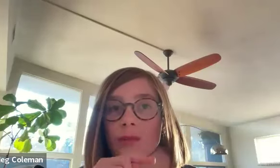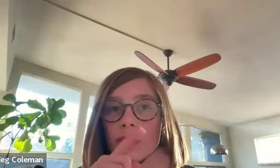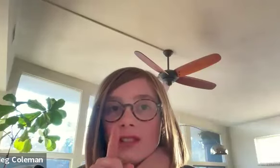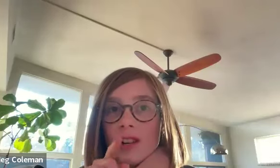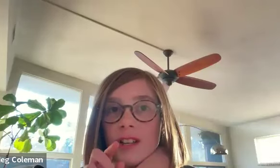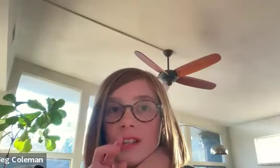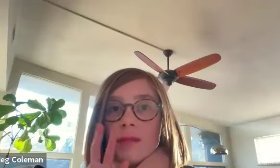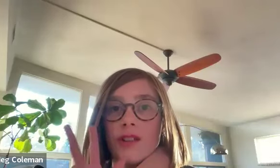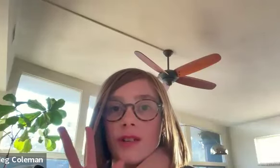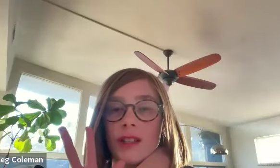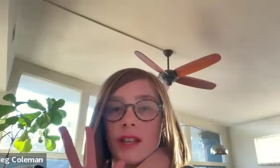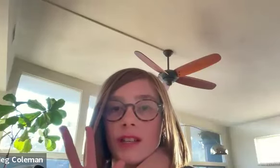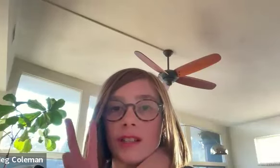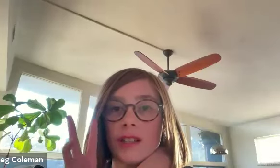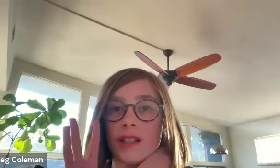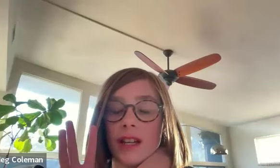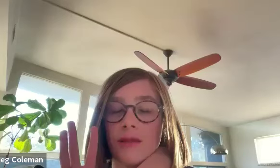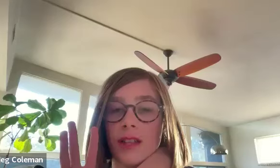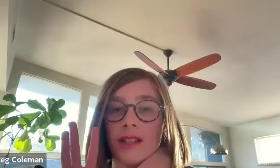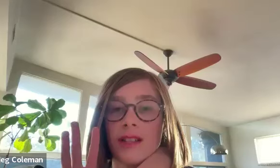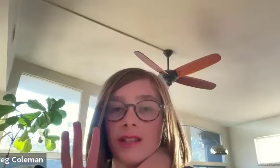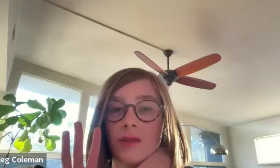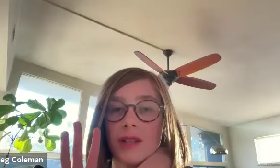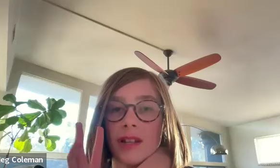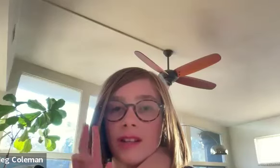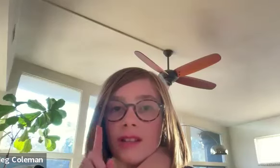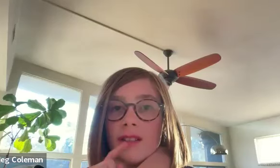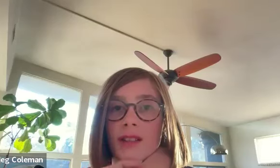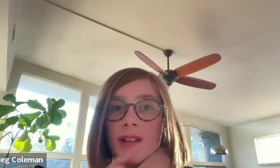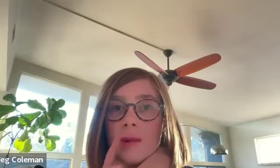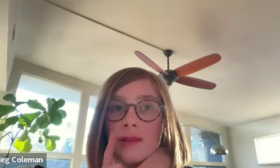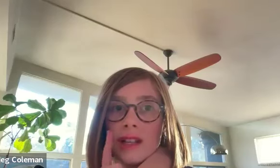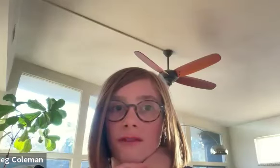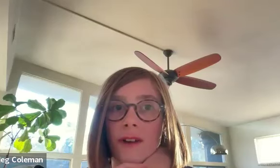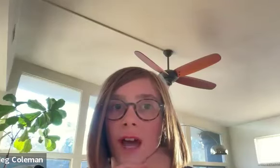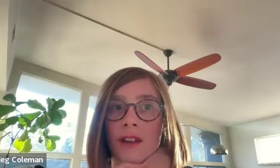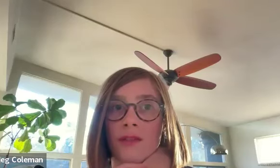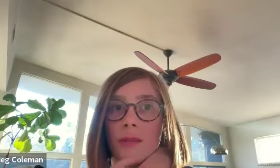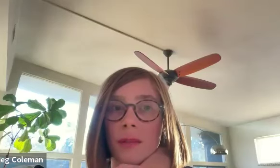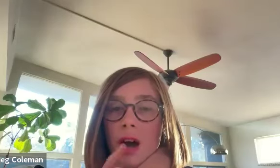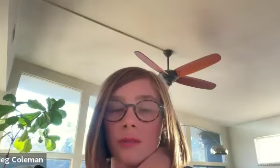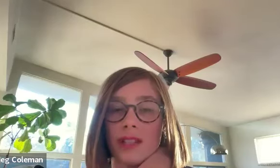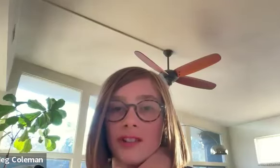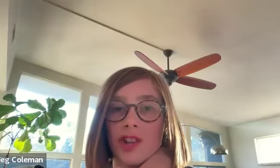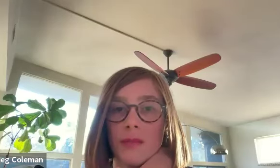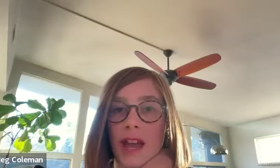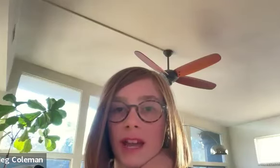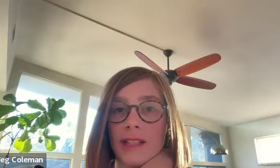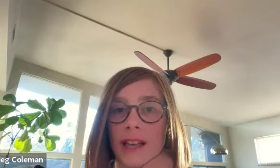what started me doing this instead of this was Mhm. because when I was like 5, my mom was teaching me